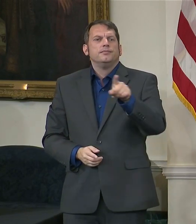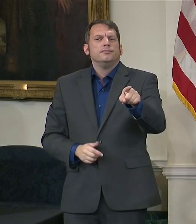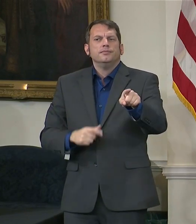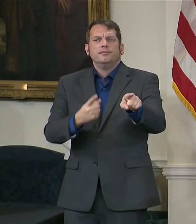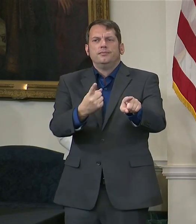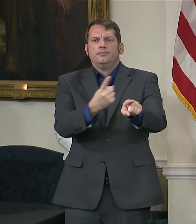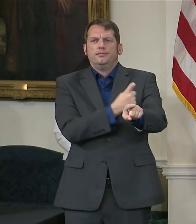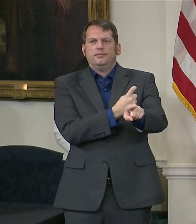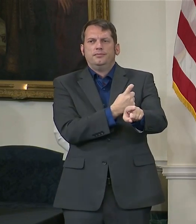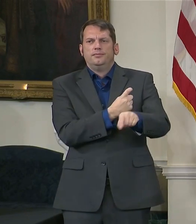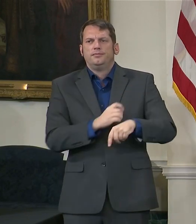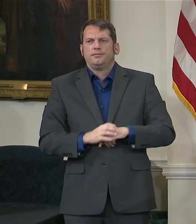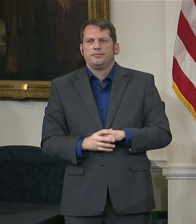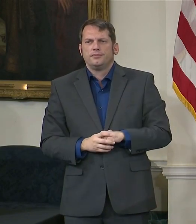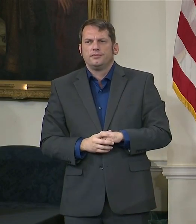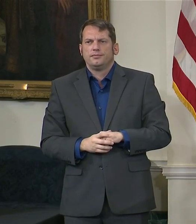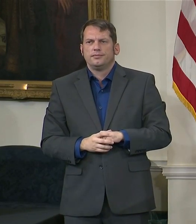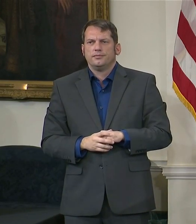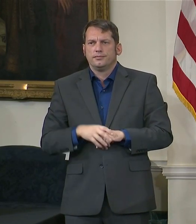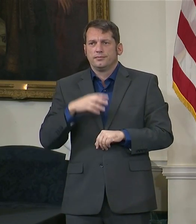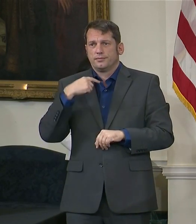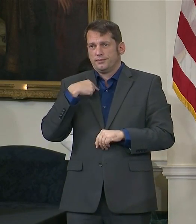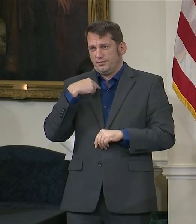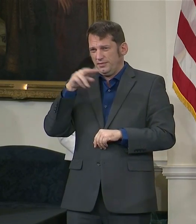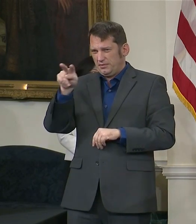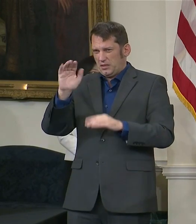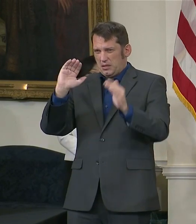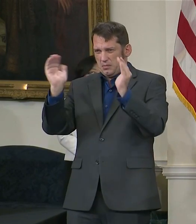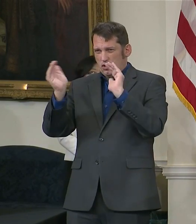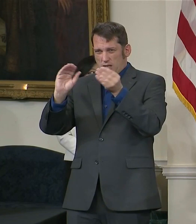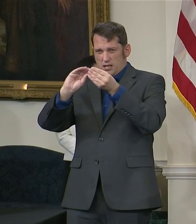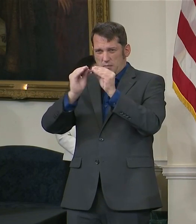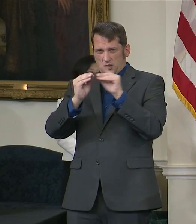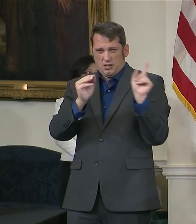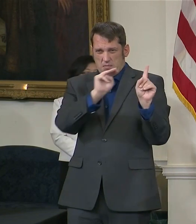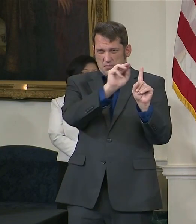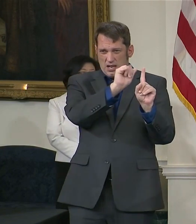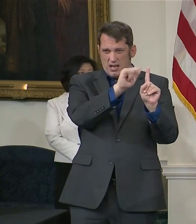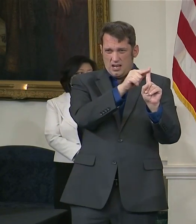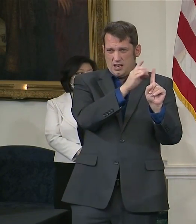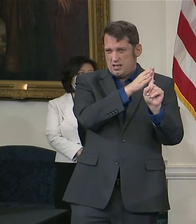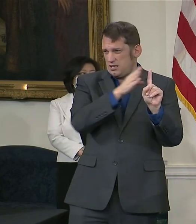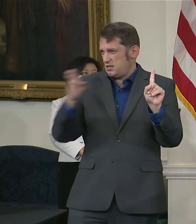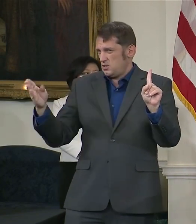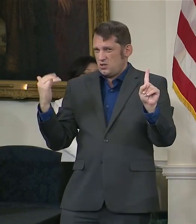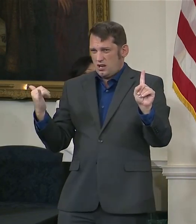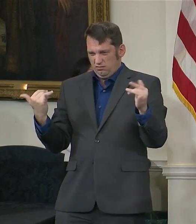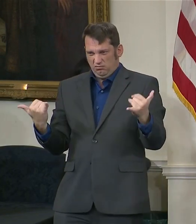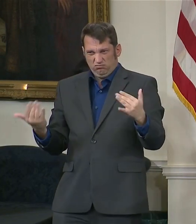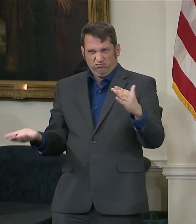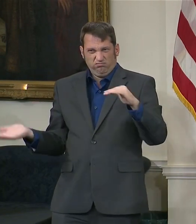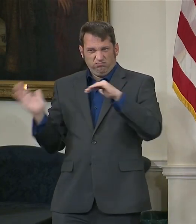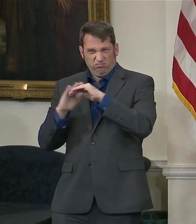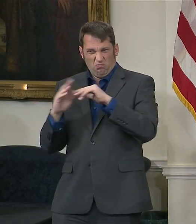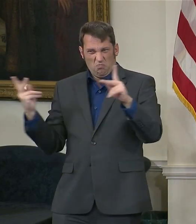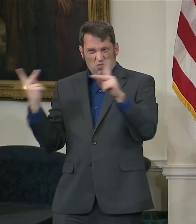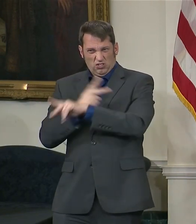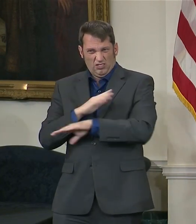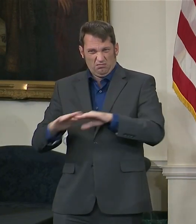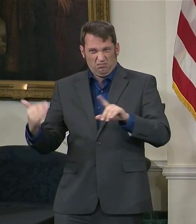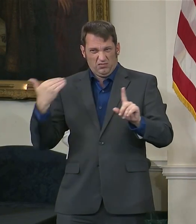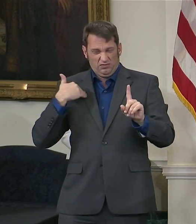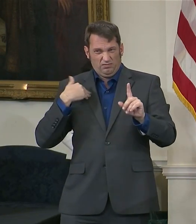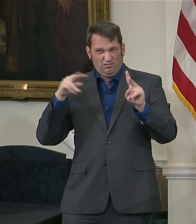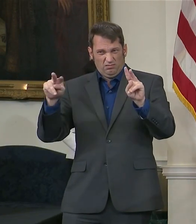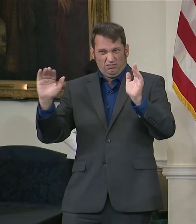numbers that we were seeing in late May and early June. We're seeing in some cases worse, that we had our biggest day ever. To my point then,